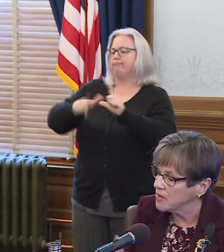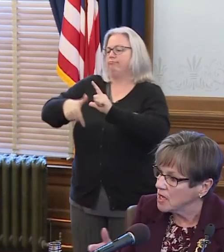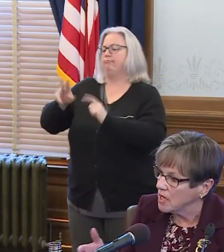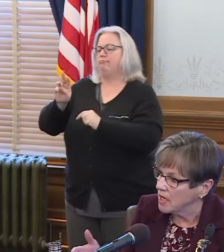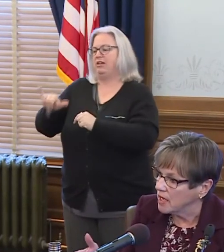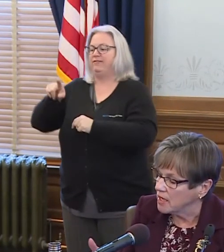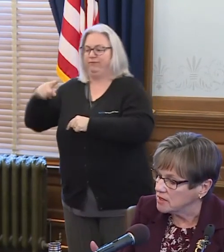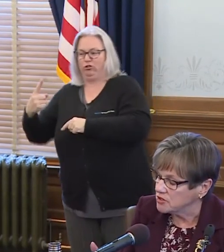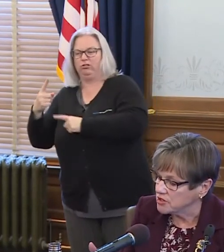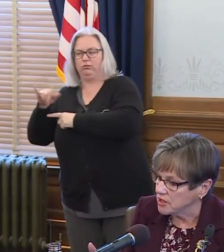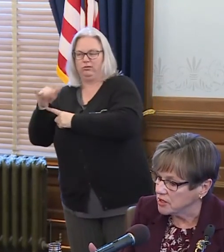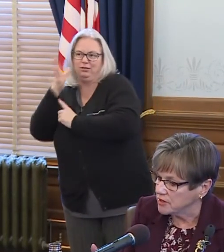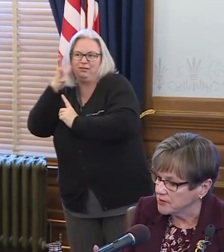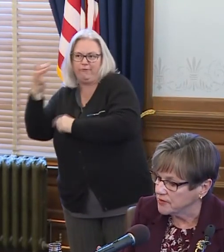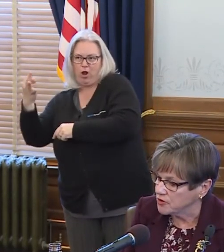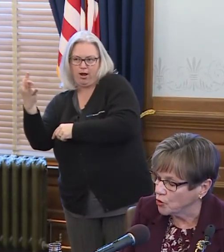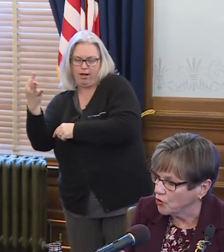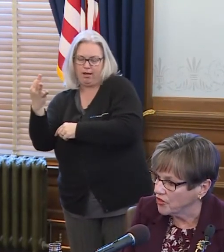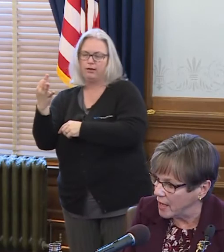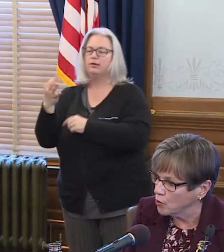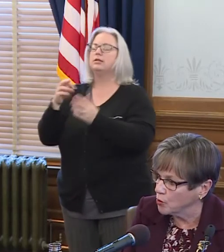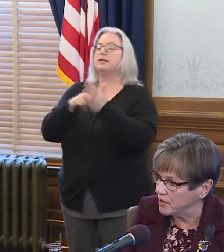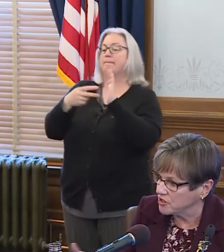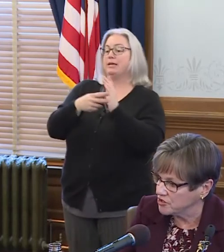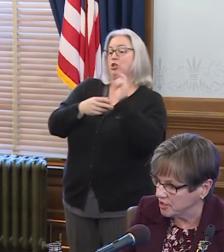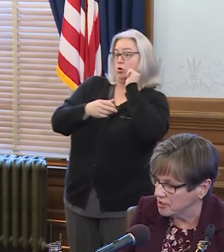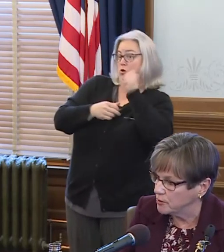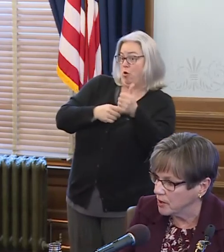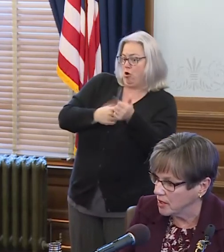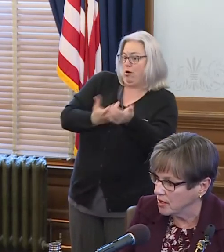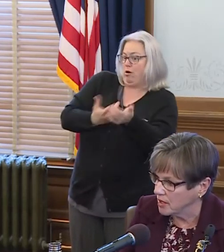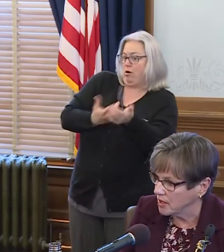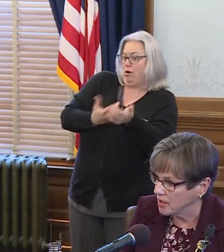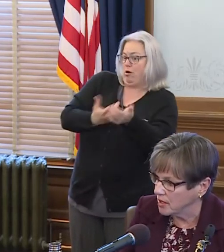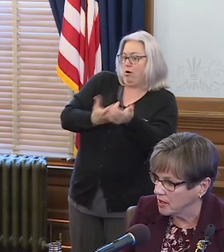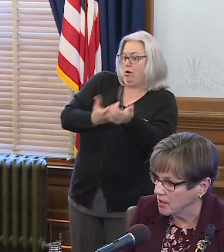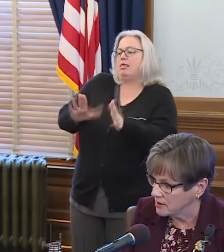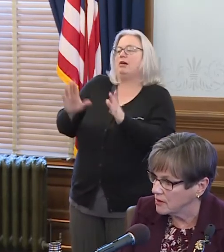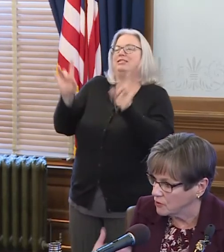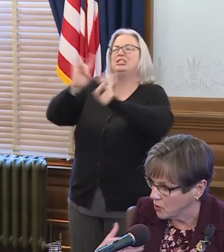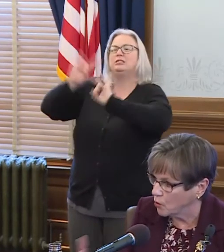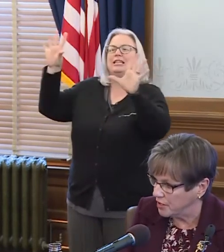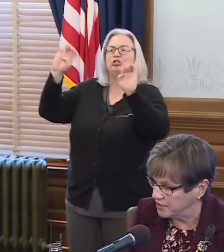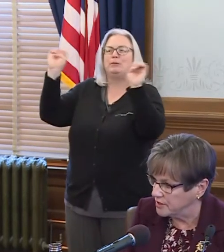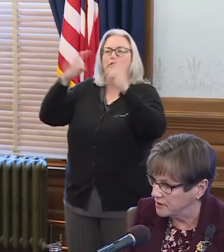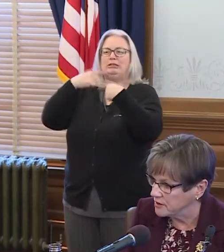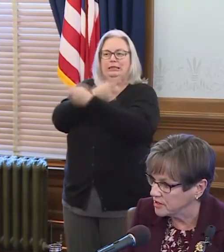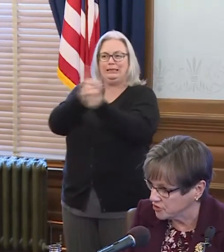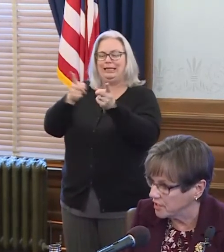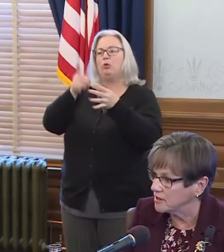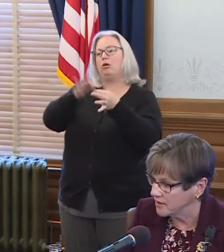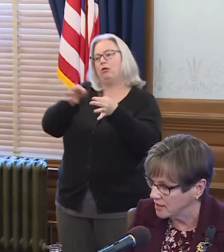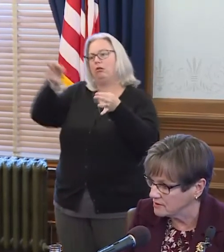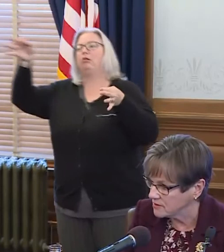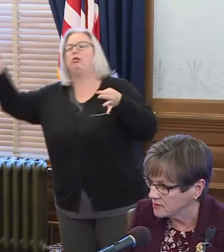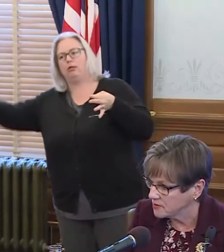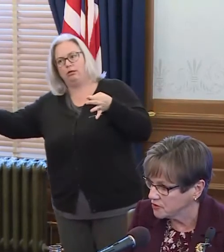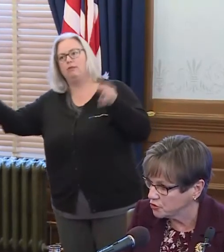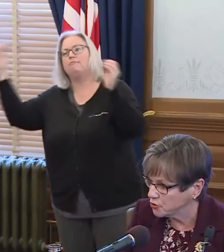Friday. And so that will be extended by what we did, extending